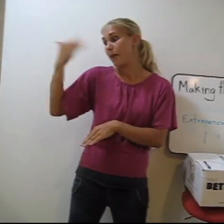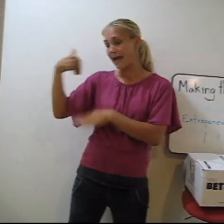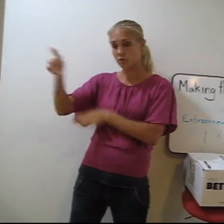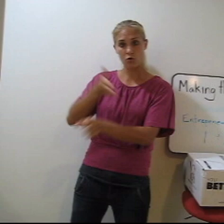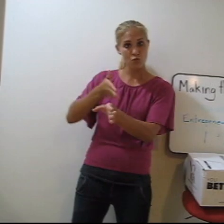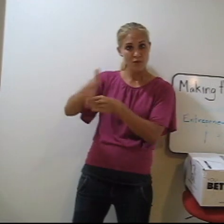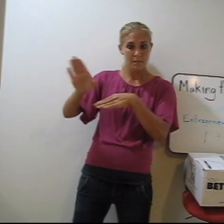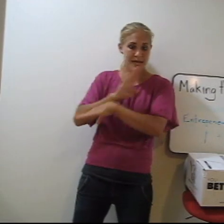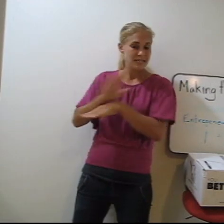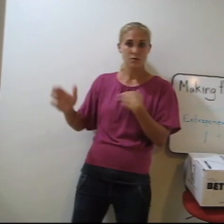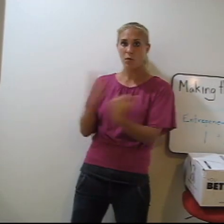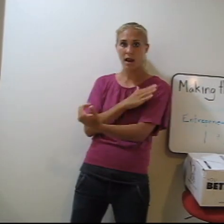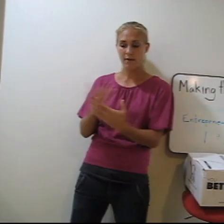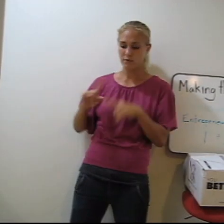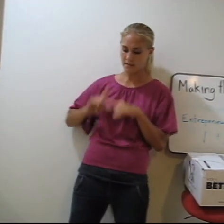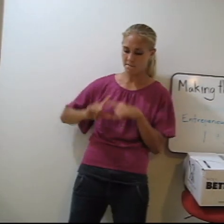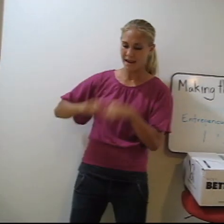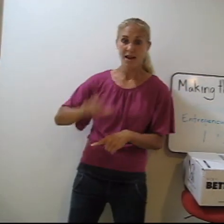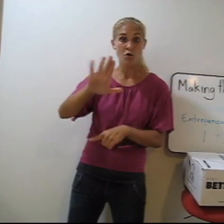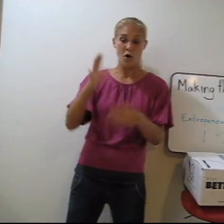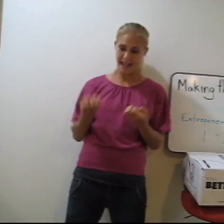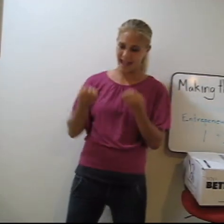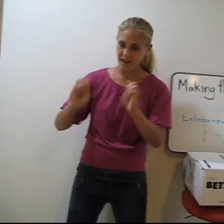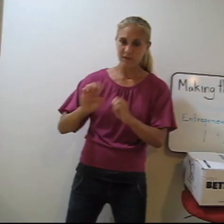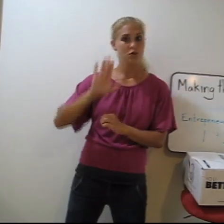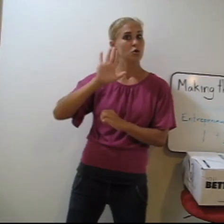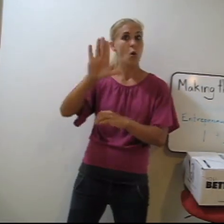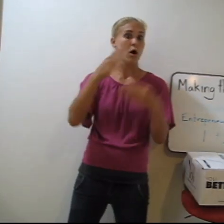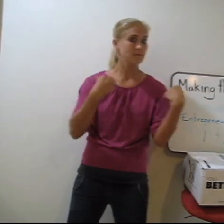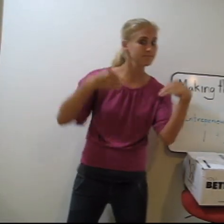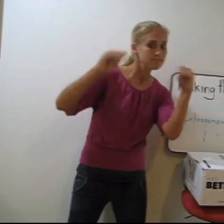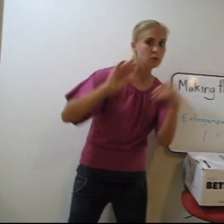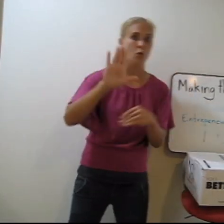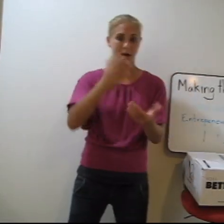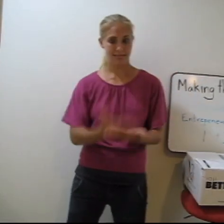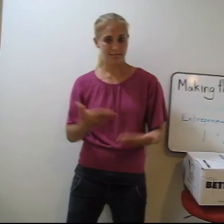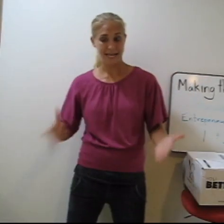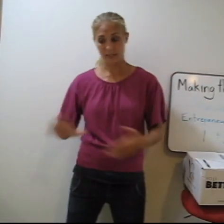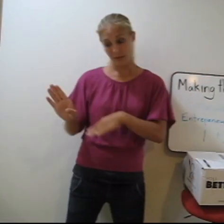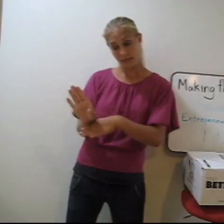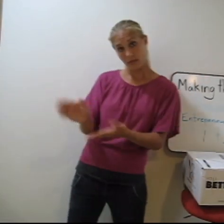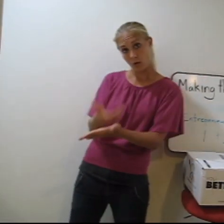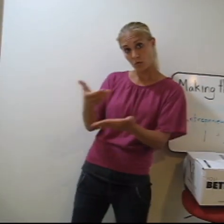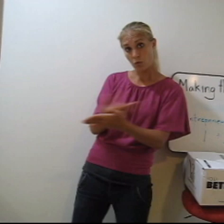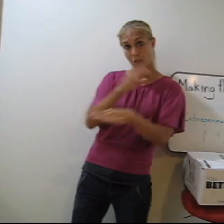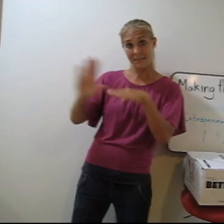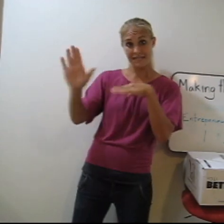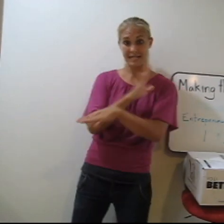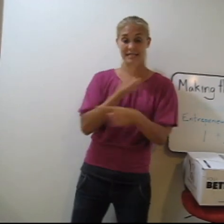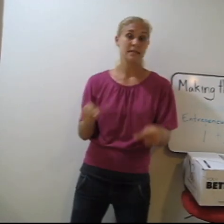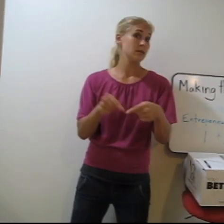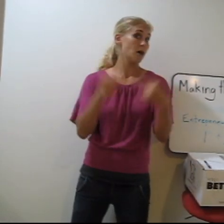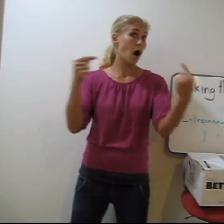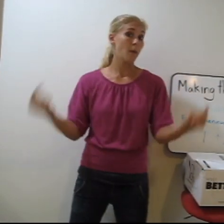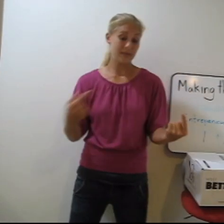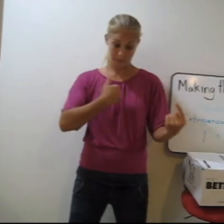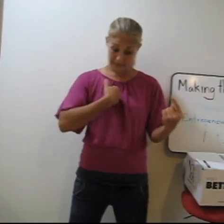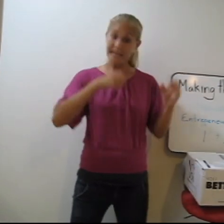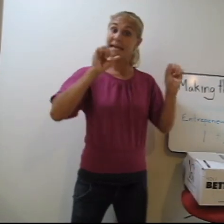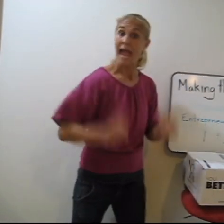business was based on your efforts, your deliverables. This new business is the opposite model. It is not what you can do. It's what you can model